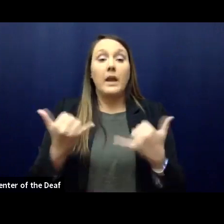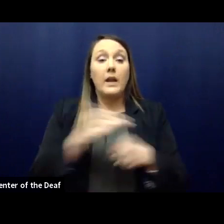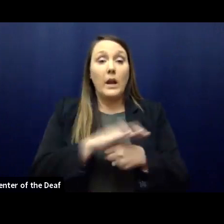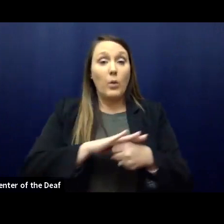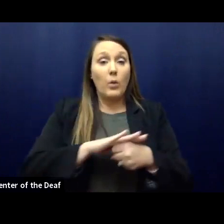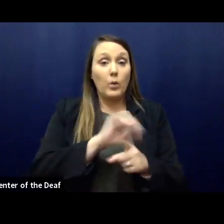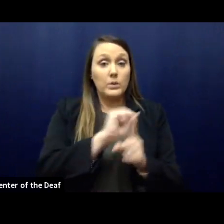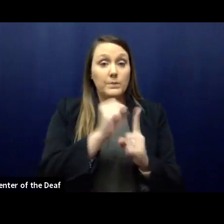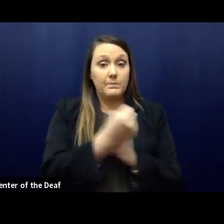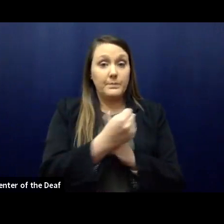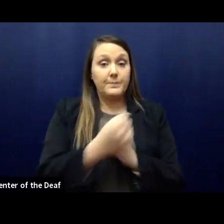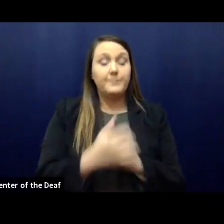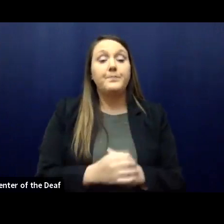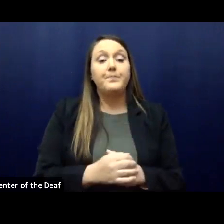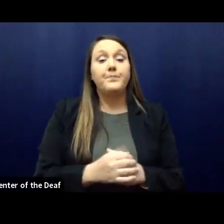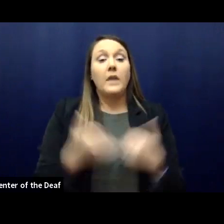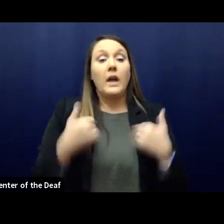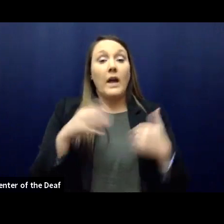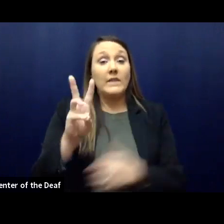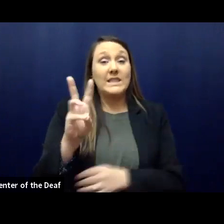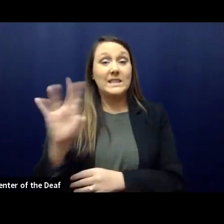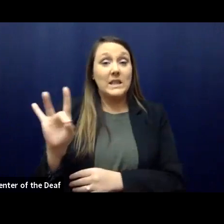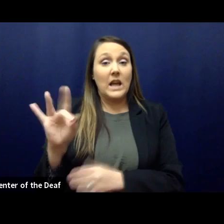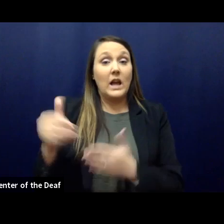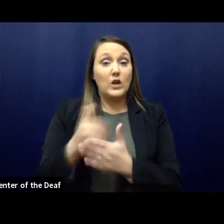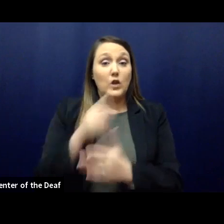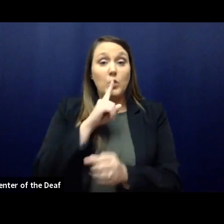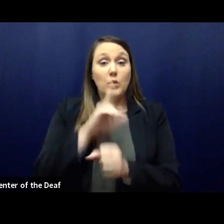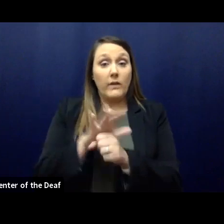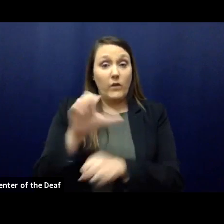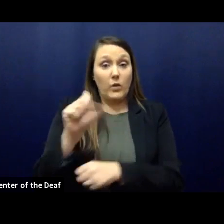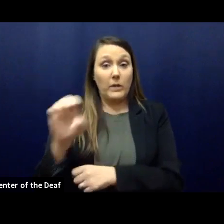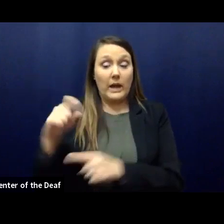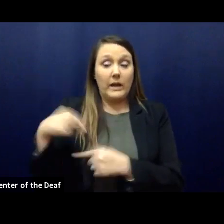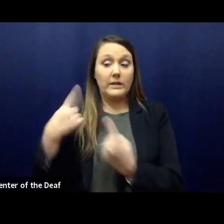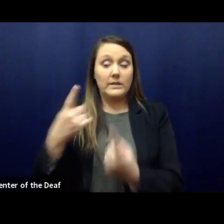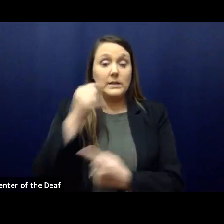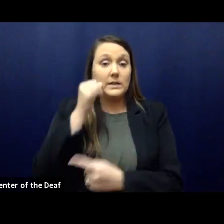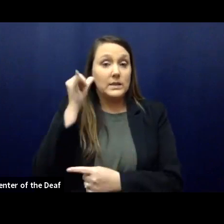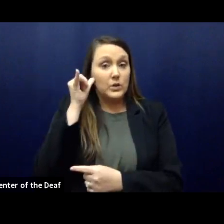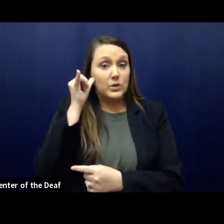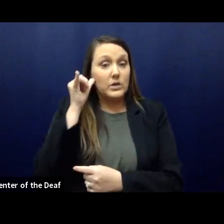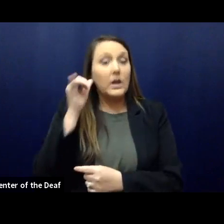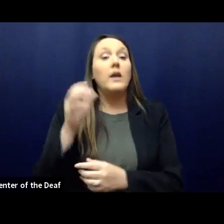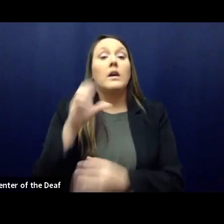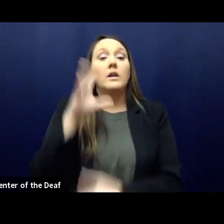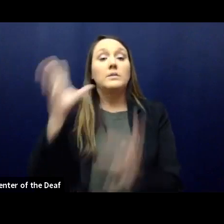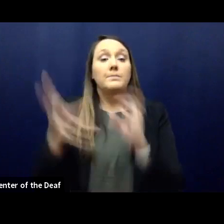situation. We have 68 new confirmed cases since yesterday's report, giving us